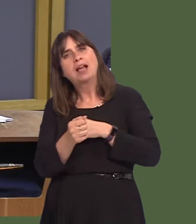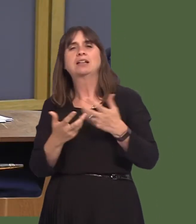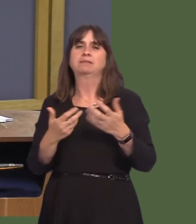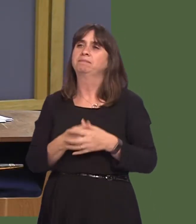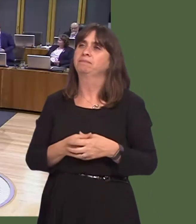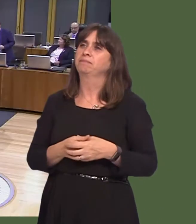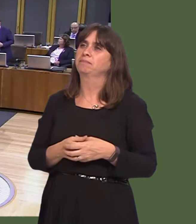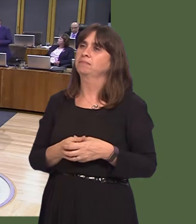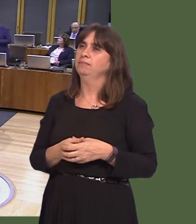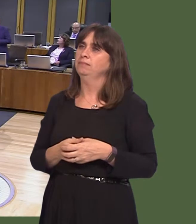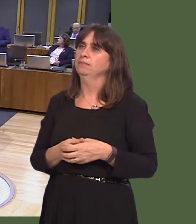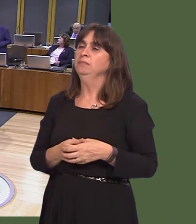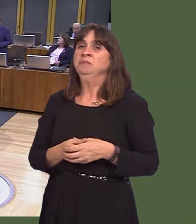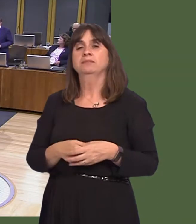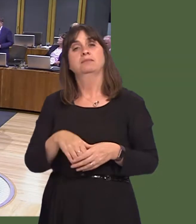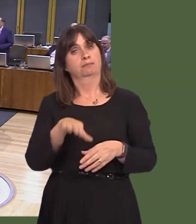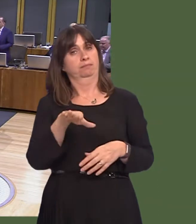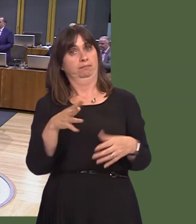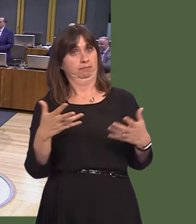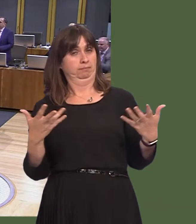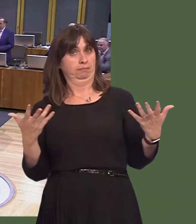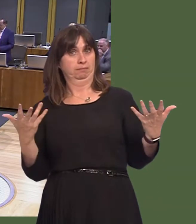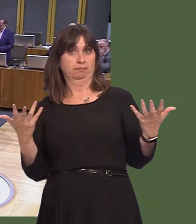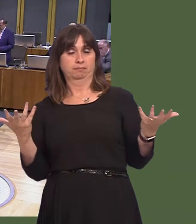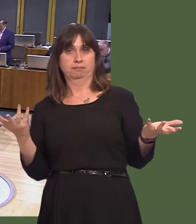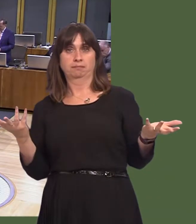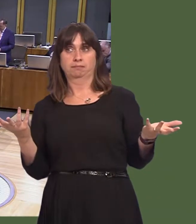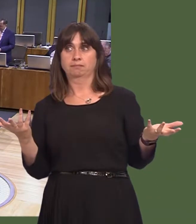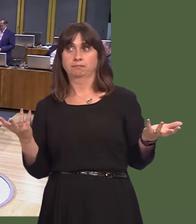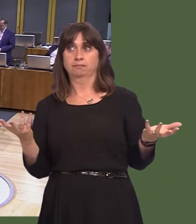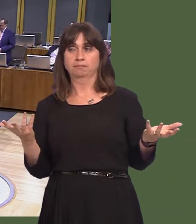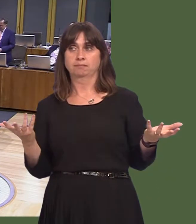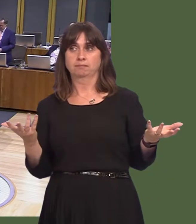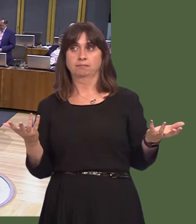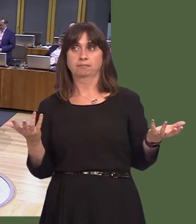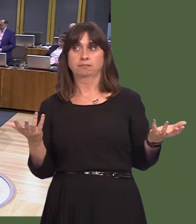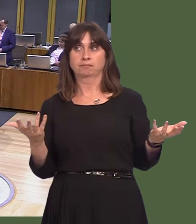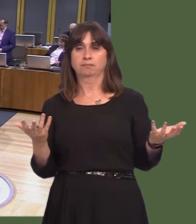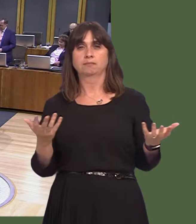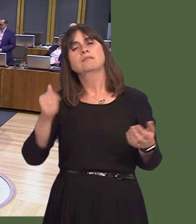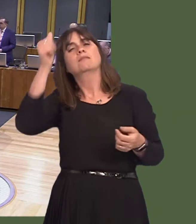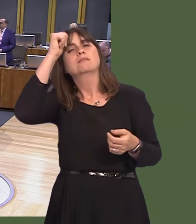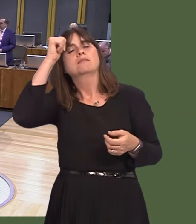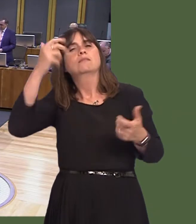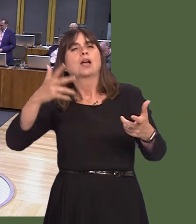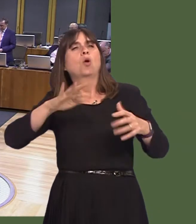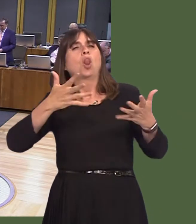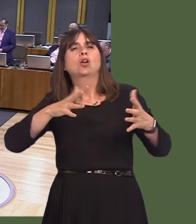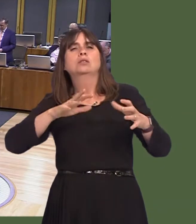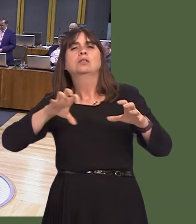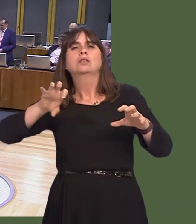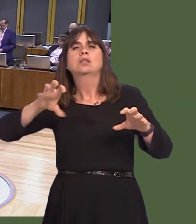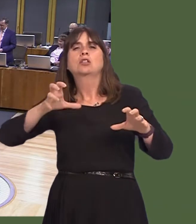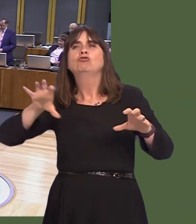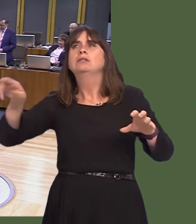Melding. First Minister, many cities around the world are striving to become carbon neutral, some by as